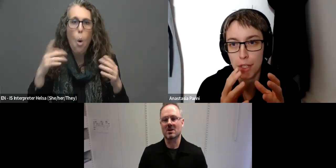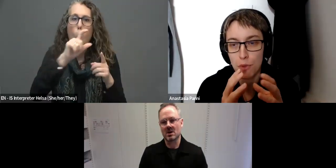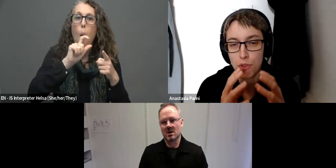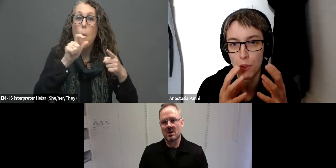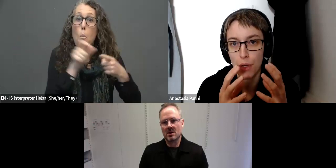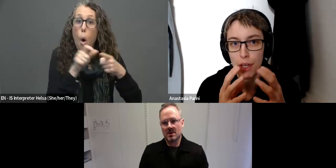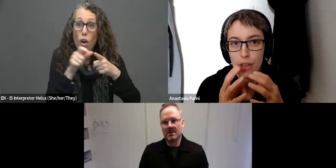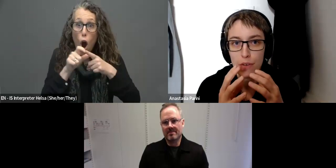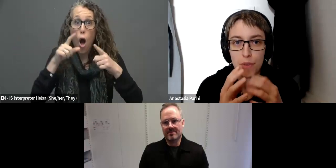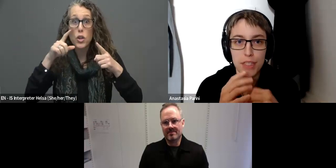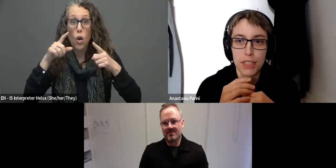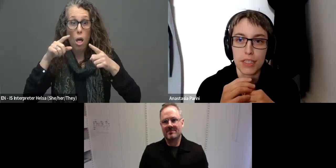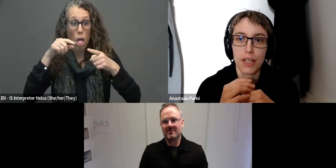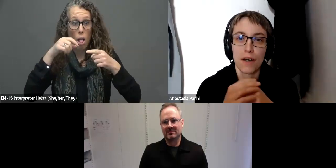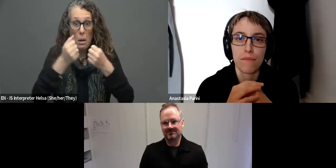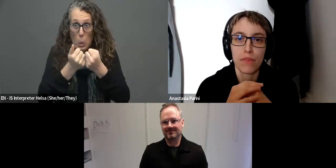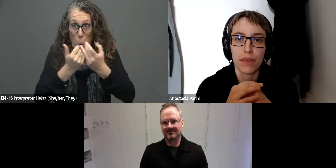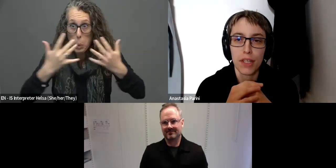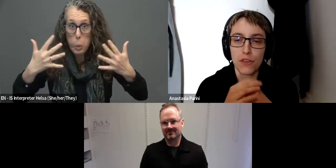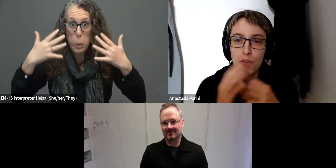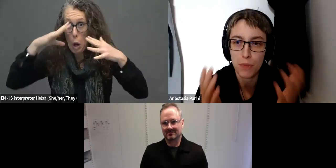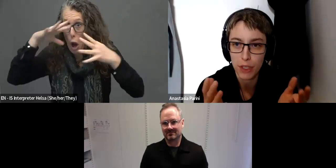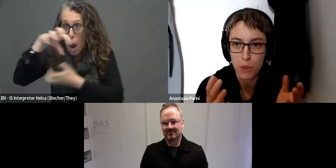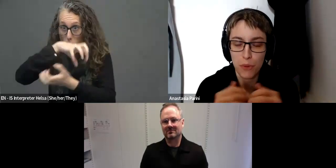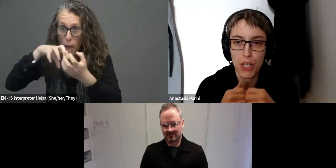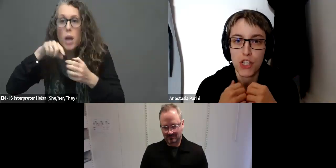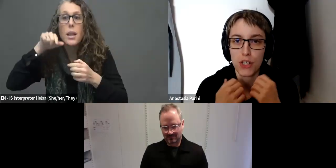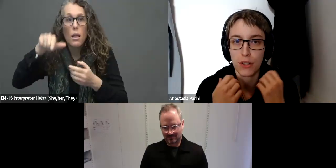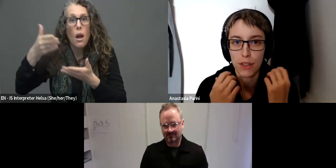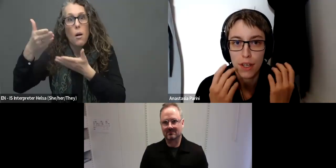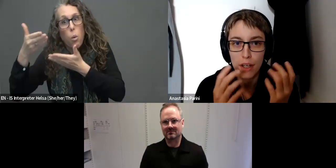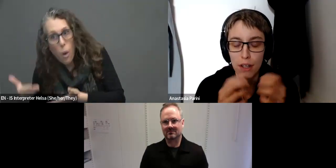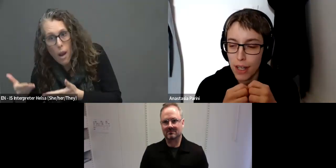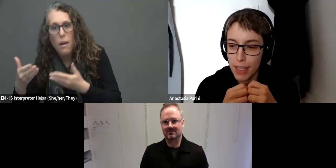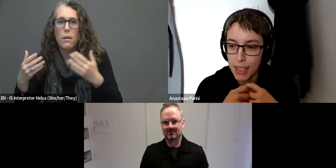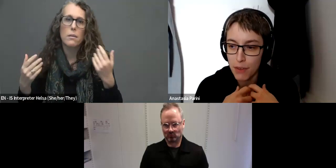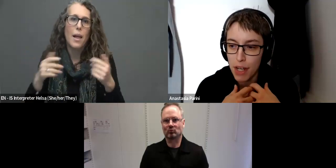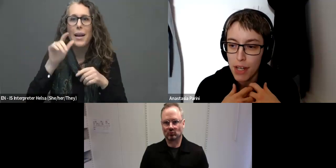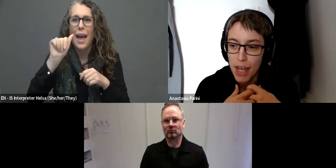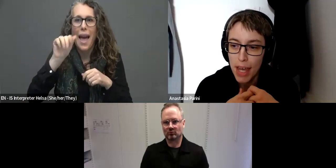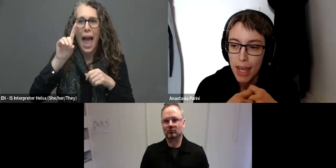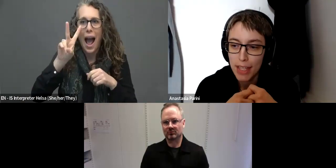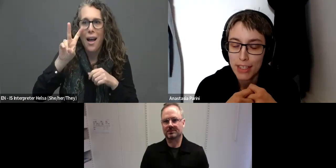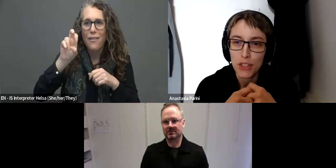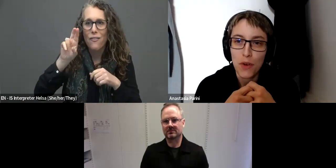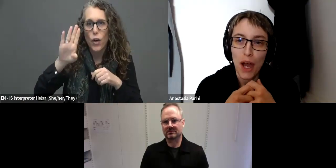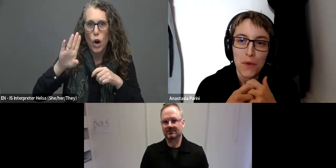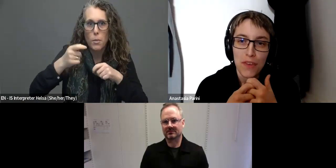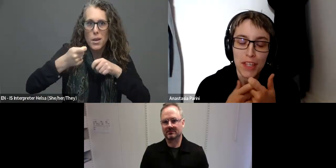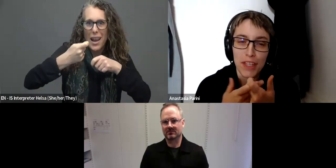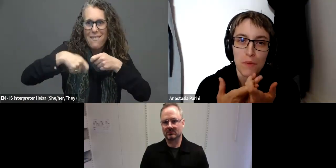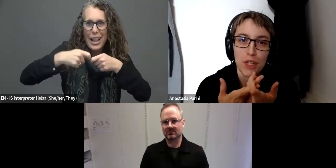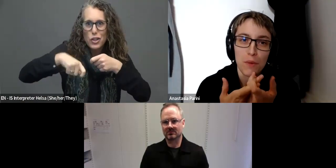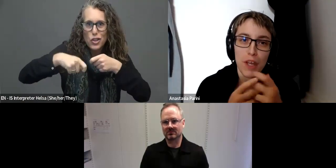might be also, for instance, the adverbial incorporation, etc.? And so